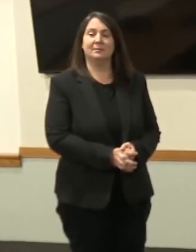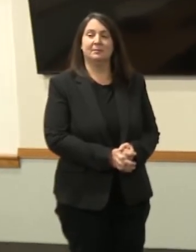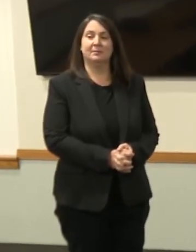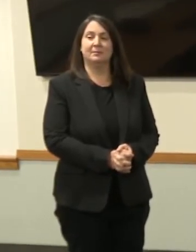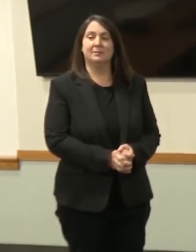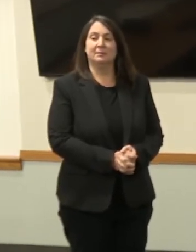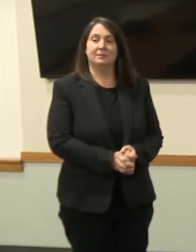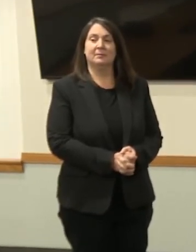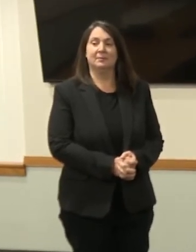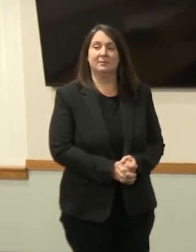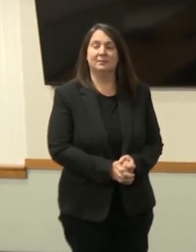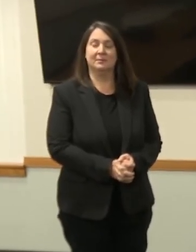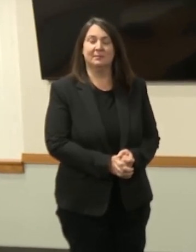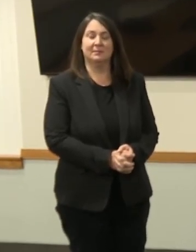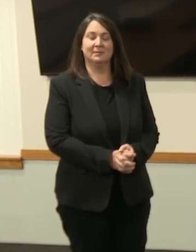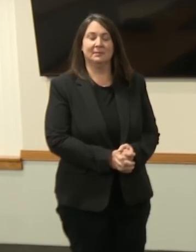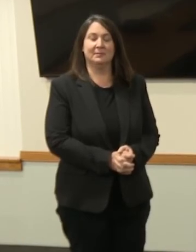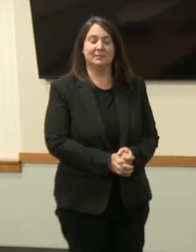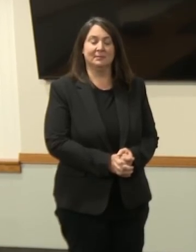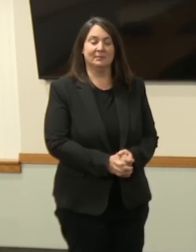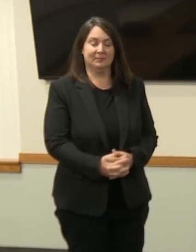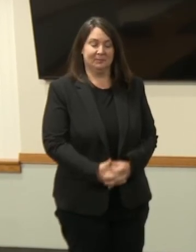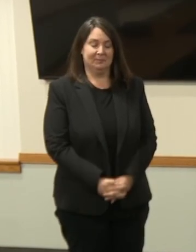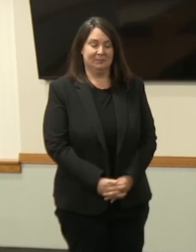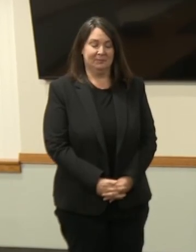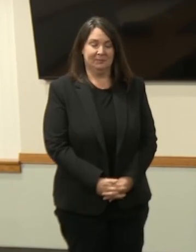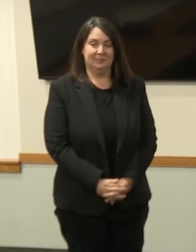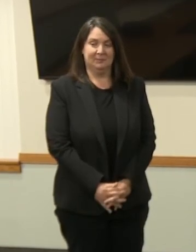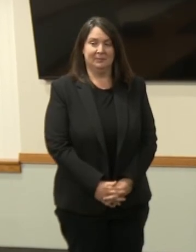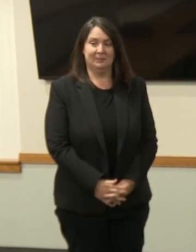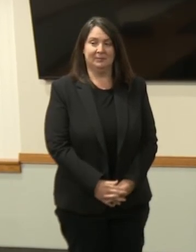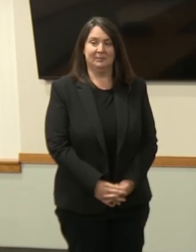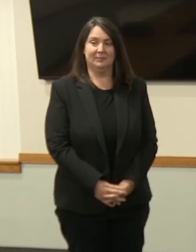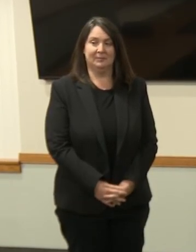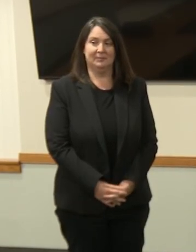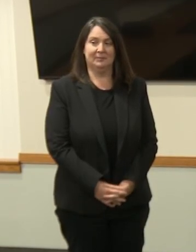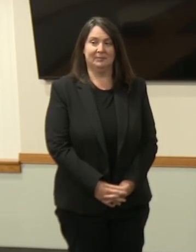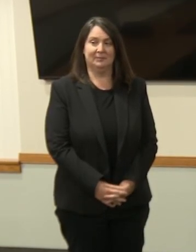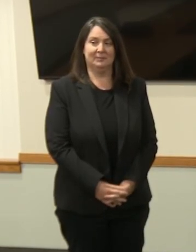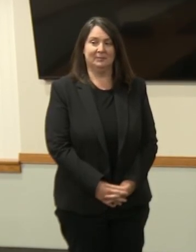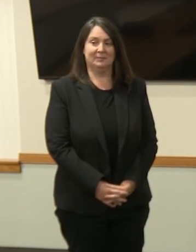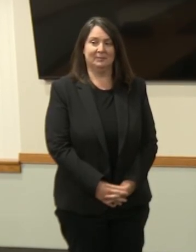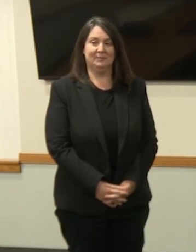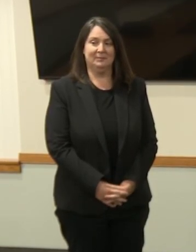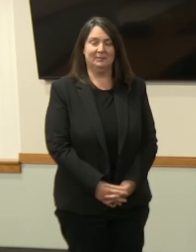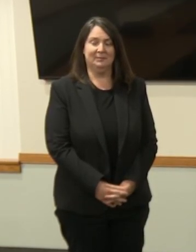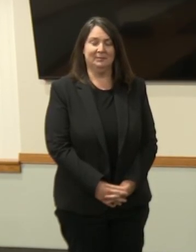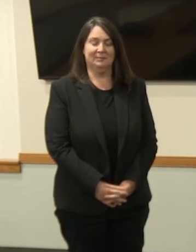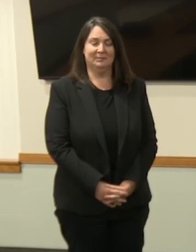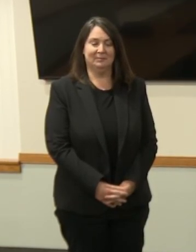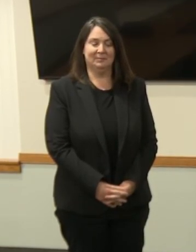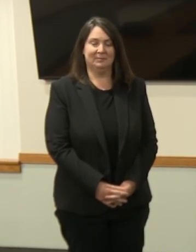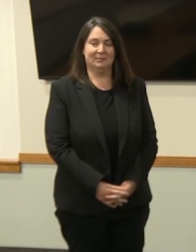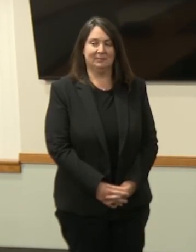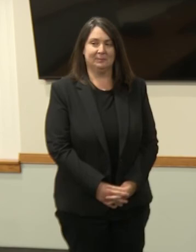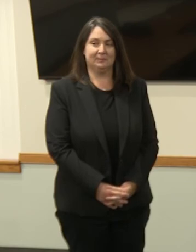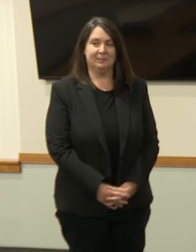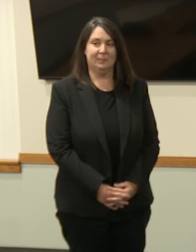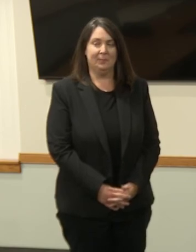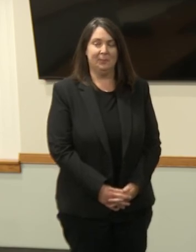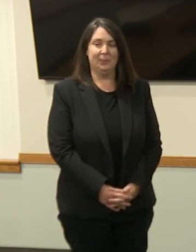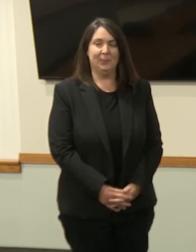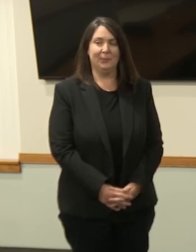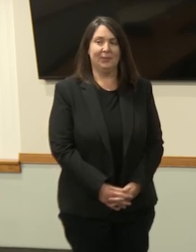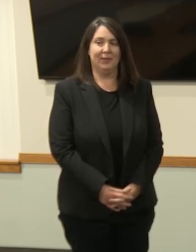that my wife got this for me at Target 10+ years ago. Hey, nice. So it's a great